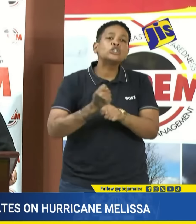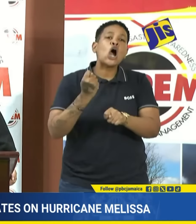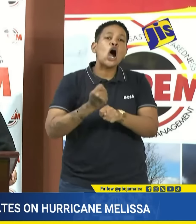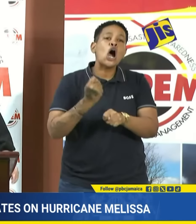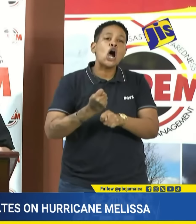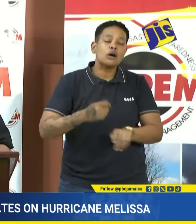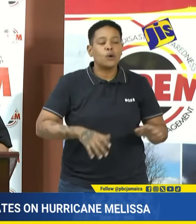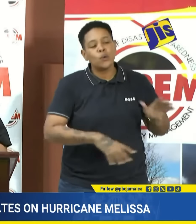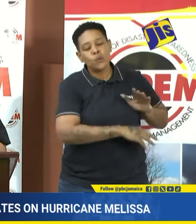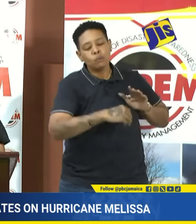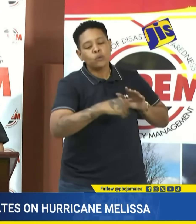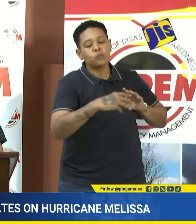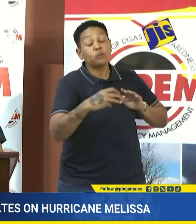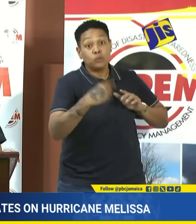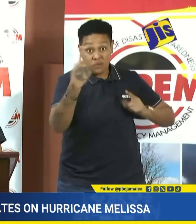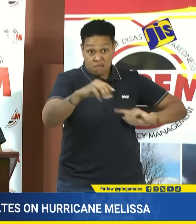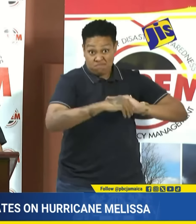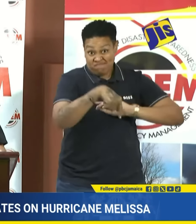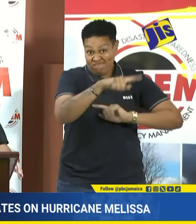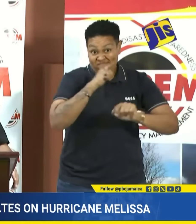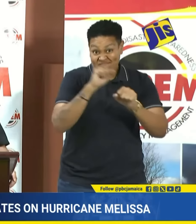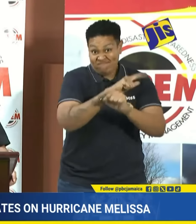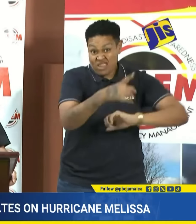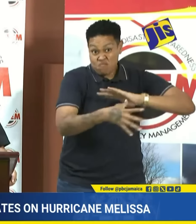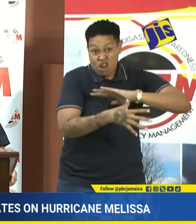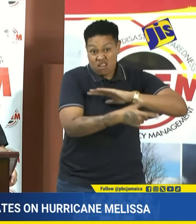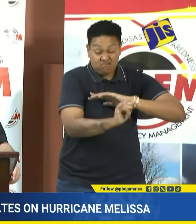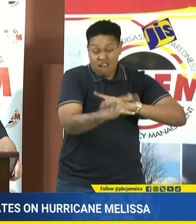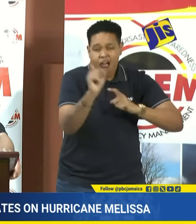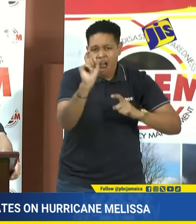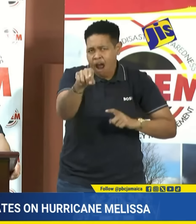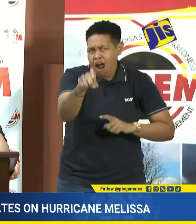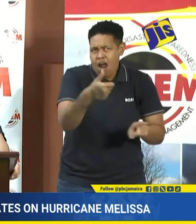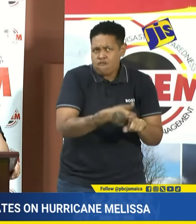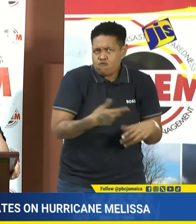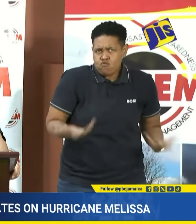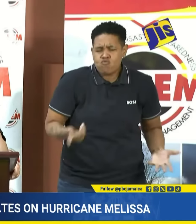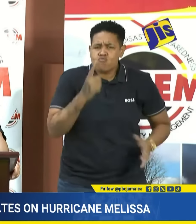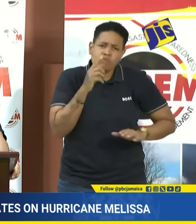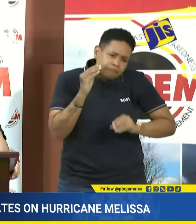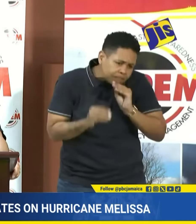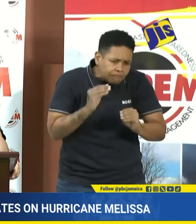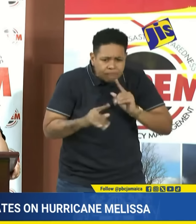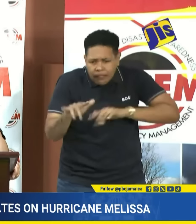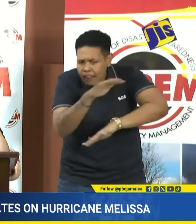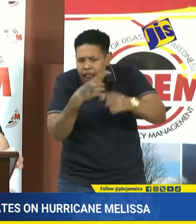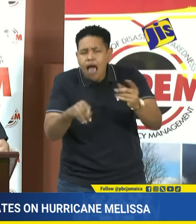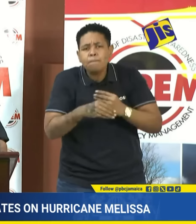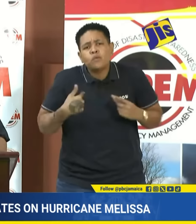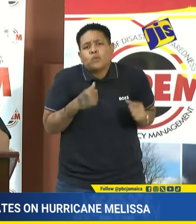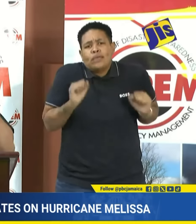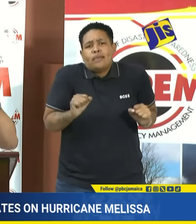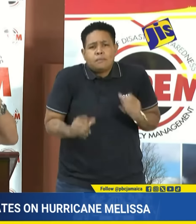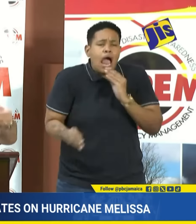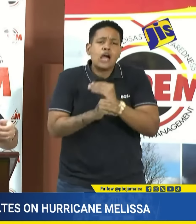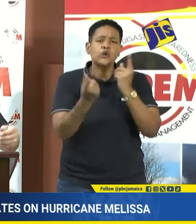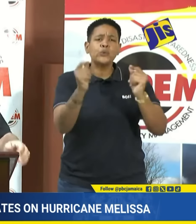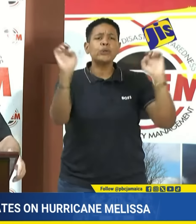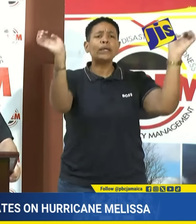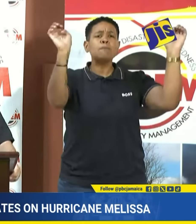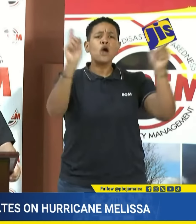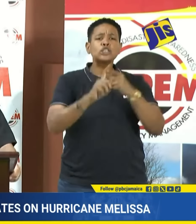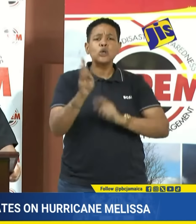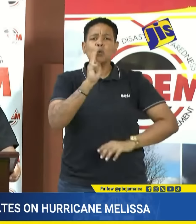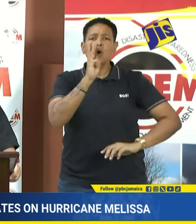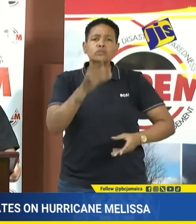trucks, so that they know that those are also priority stations that have to be restored, so that we're able to also do